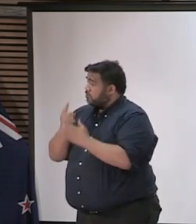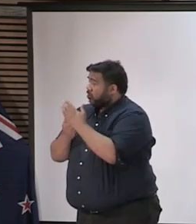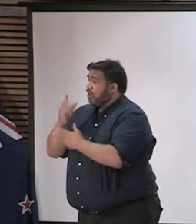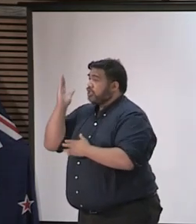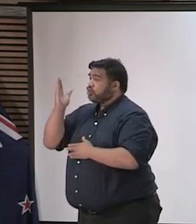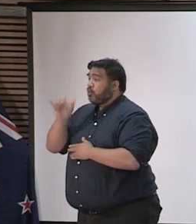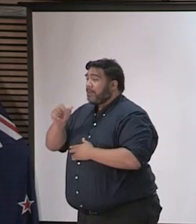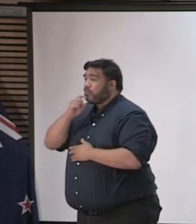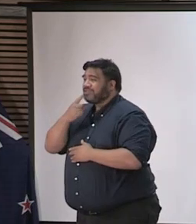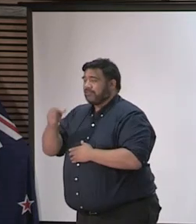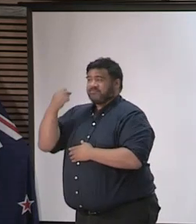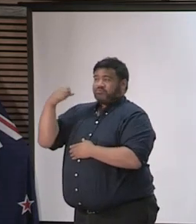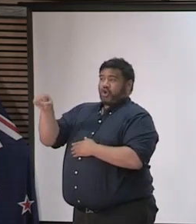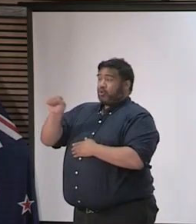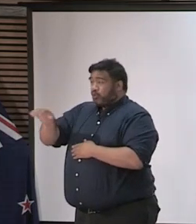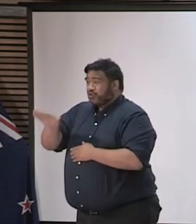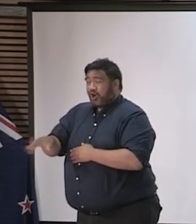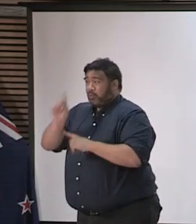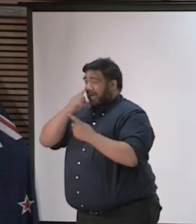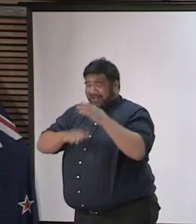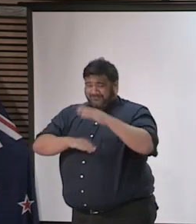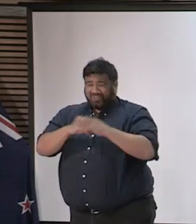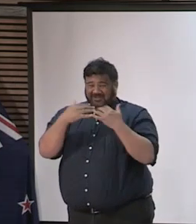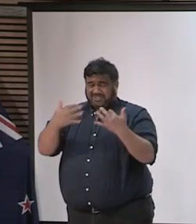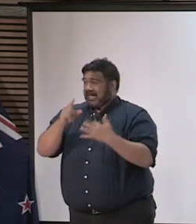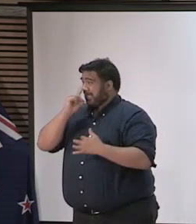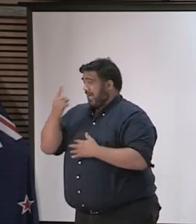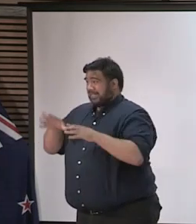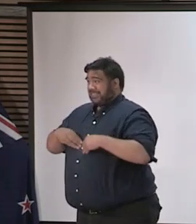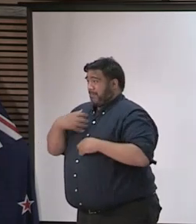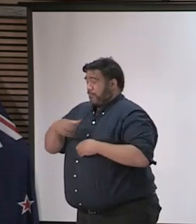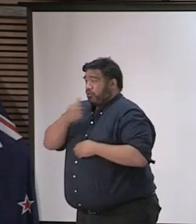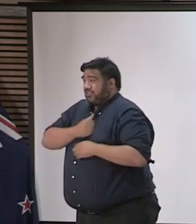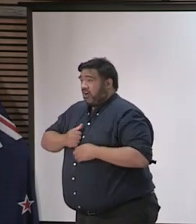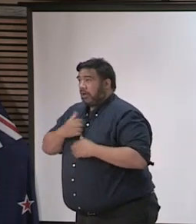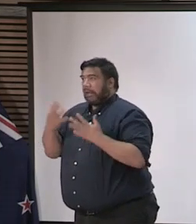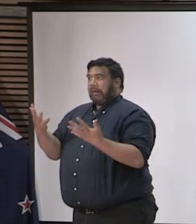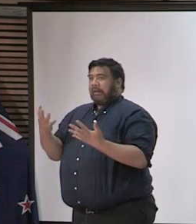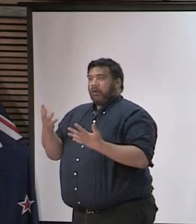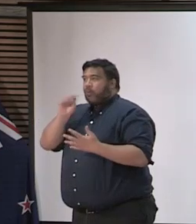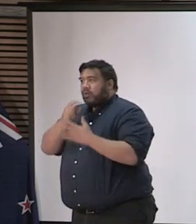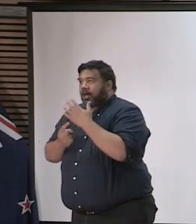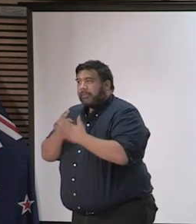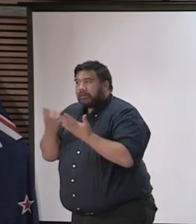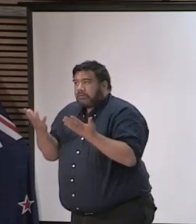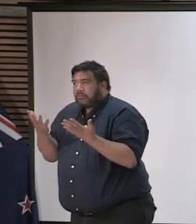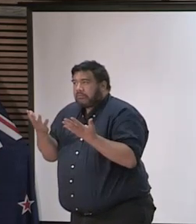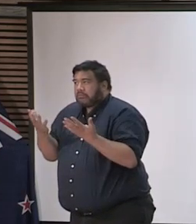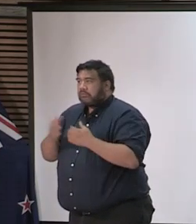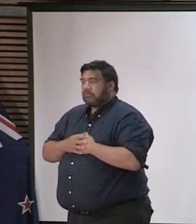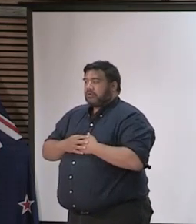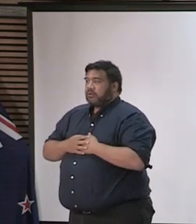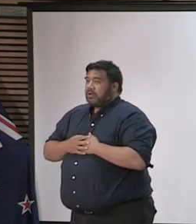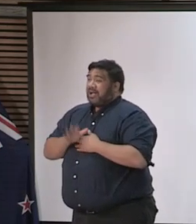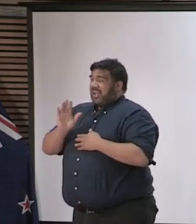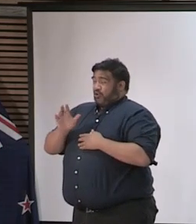your kid. We've already filled our complement and we just can't take any more. And what would the response be in that particular situation? Look, it's